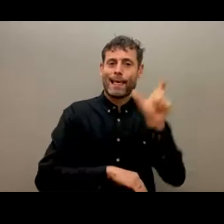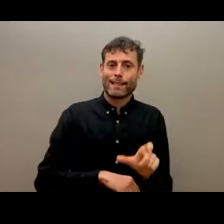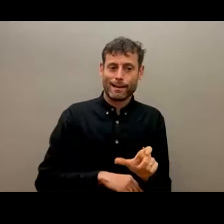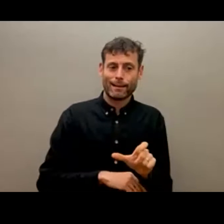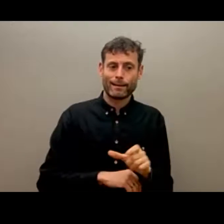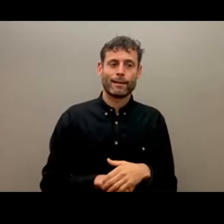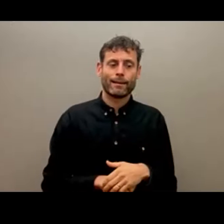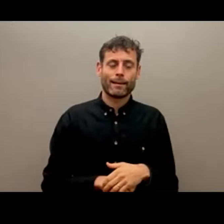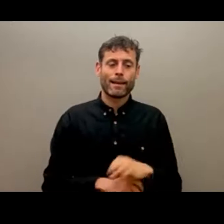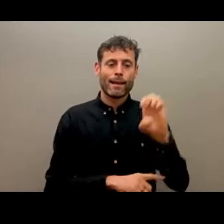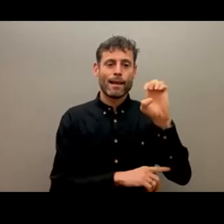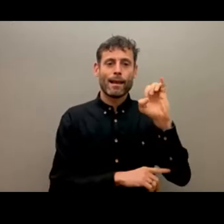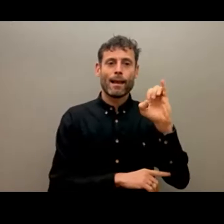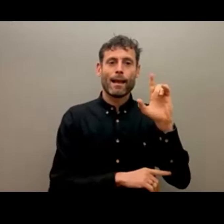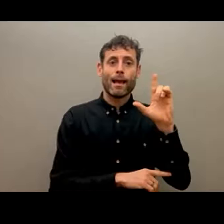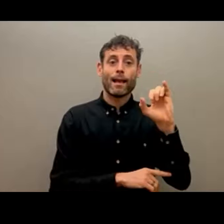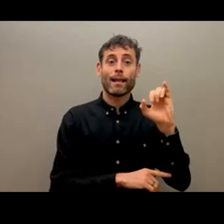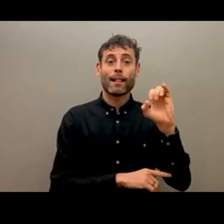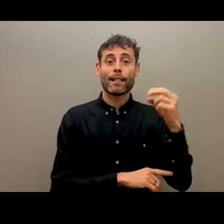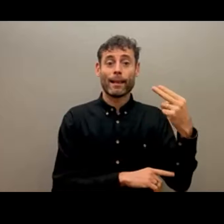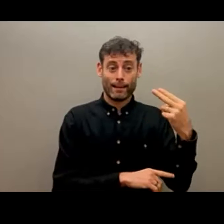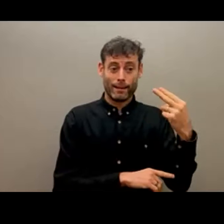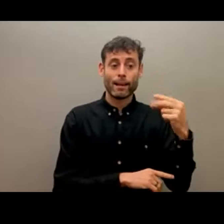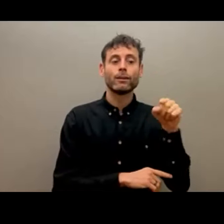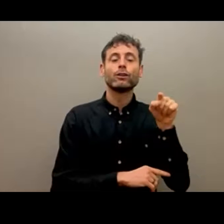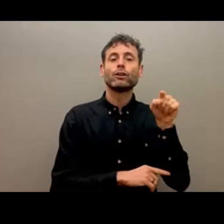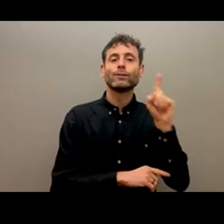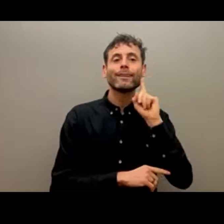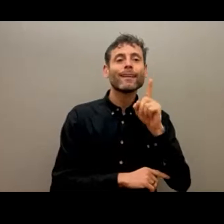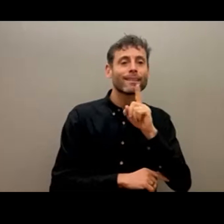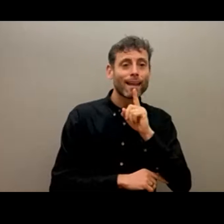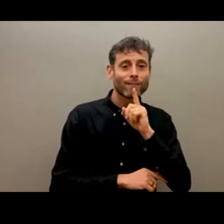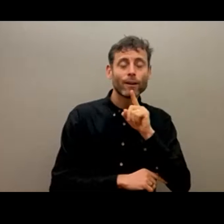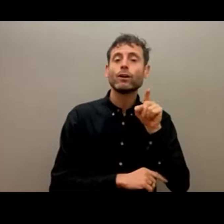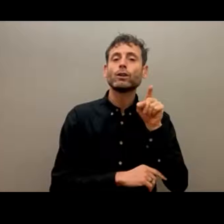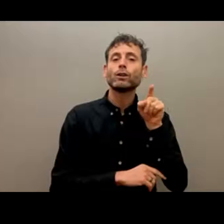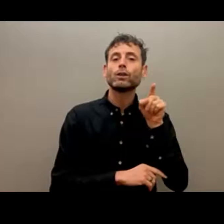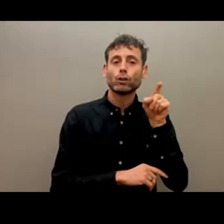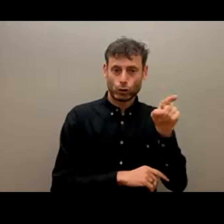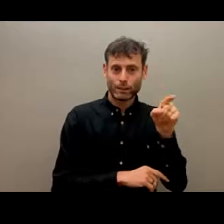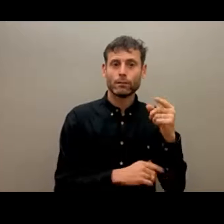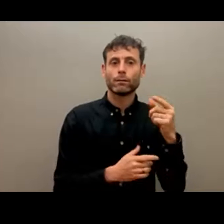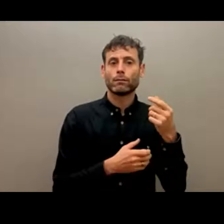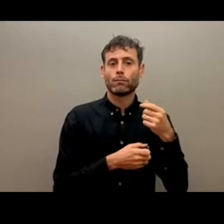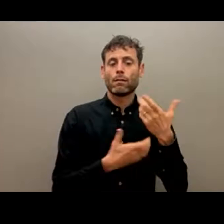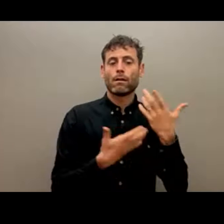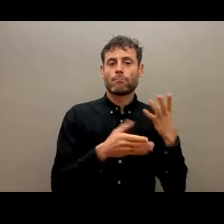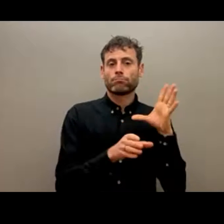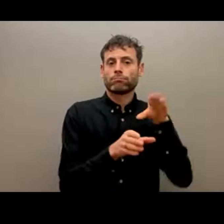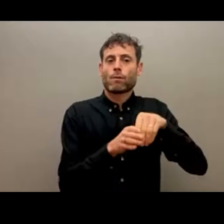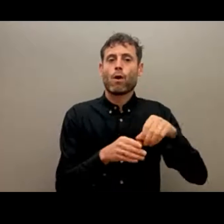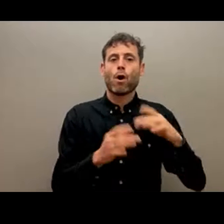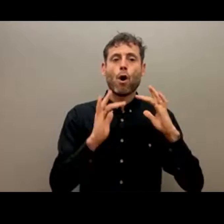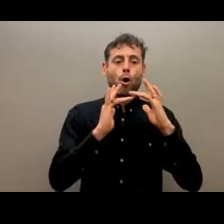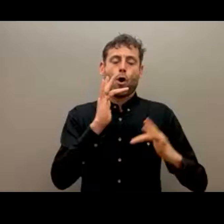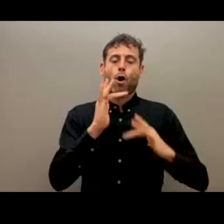McEwen is a Scottish academic. She is deaf and currently engaged as an online volunteer with ASPEM. And so I'm going to hand over